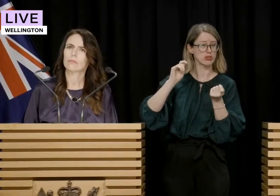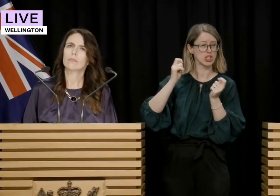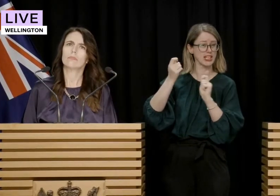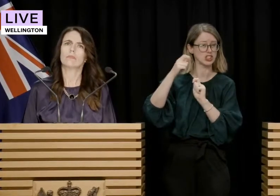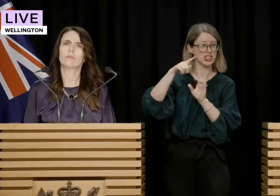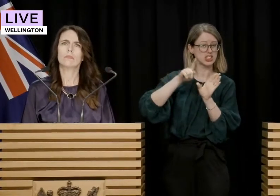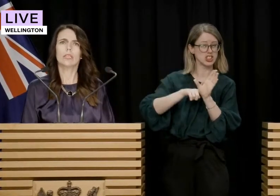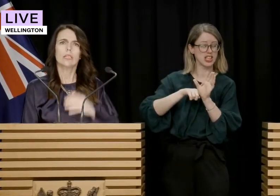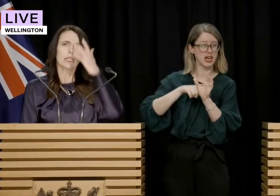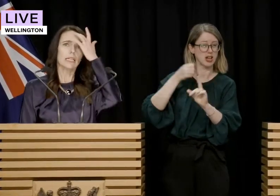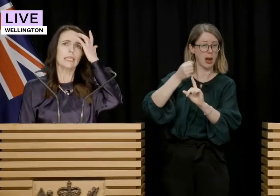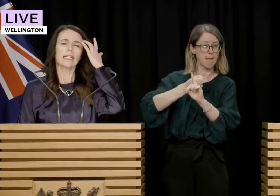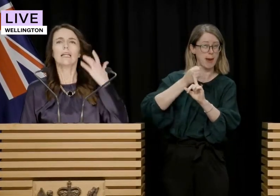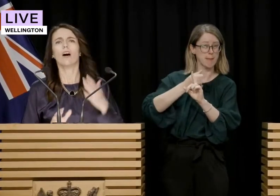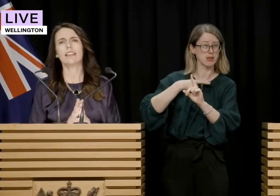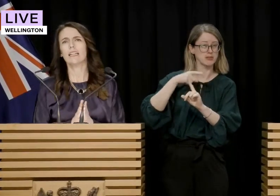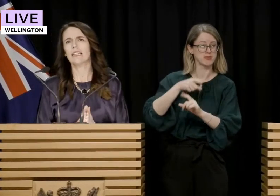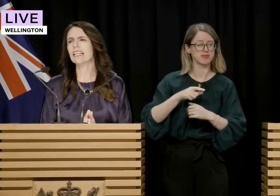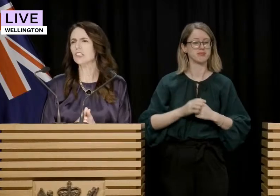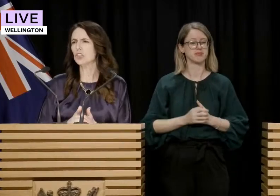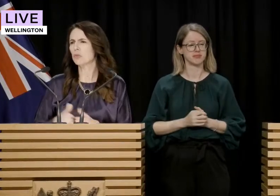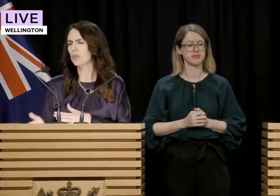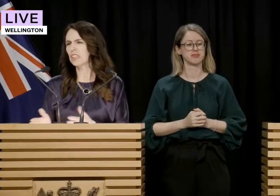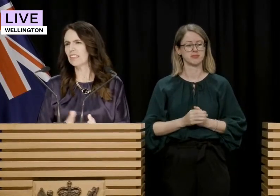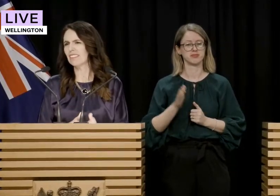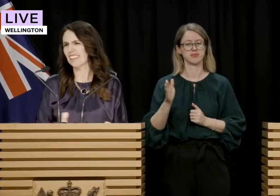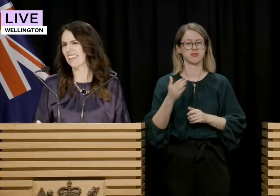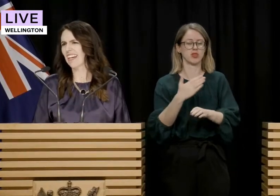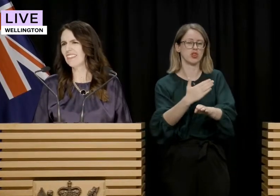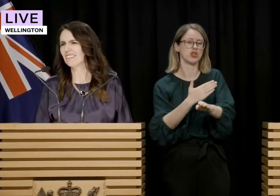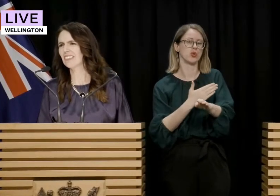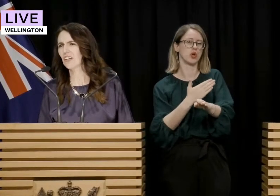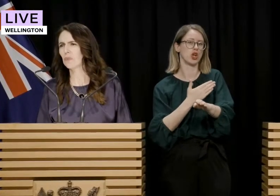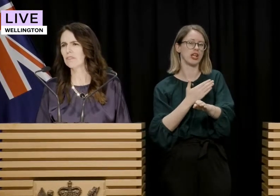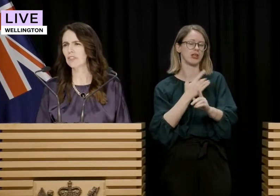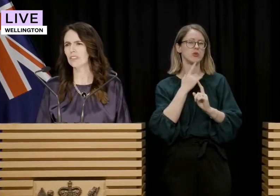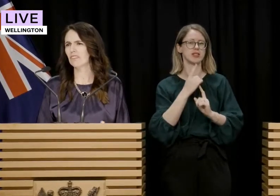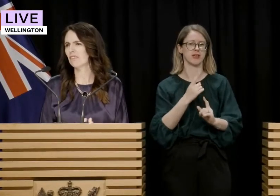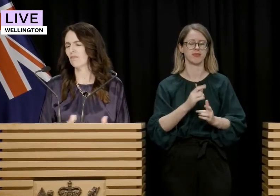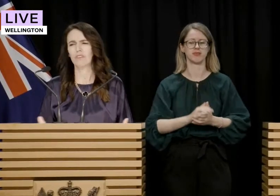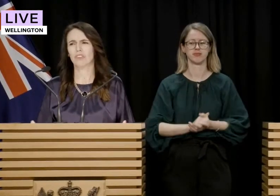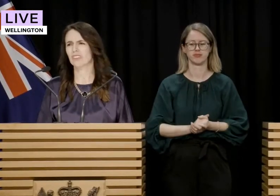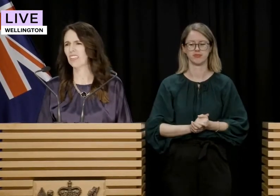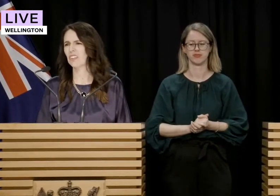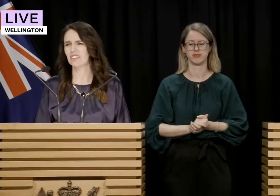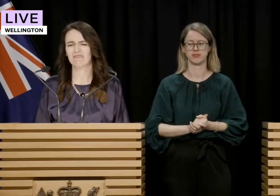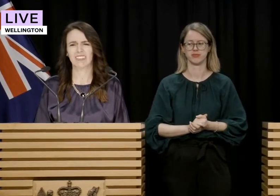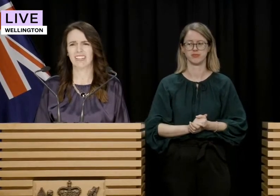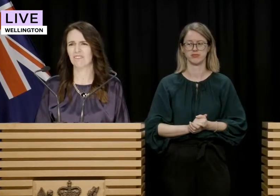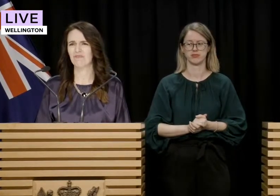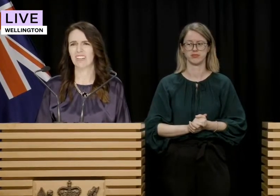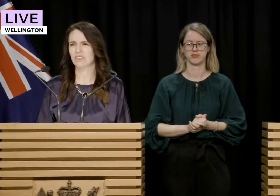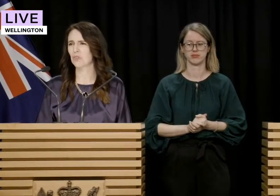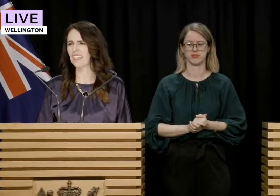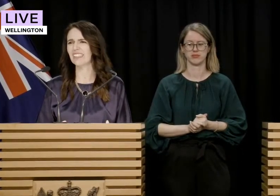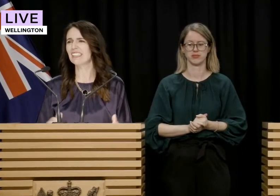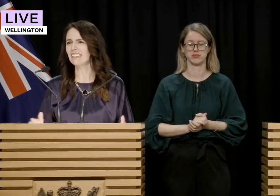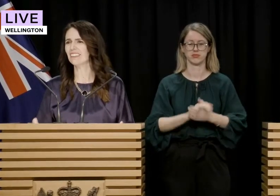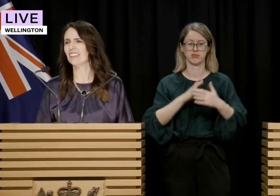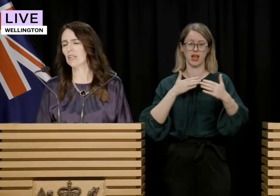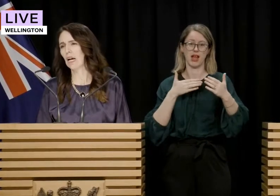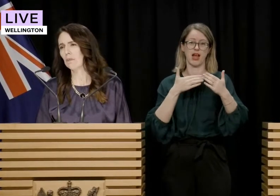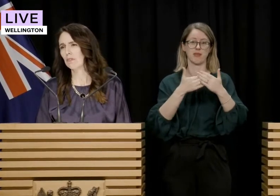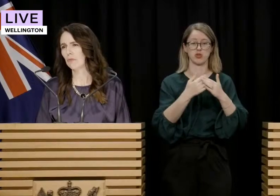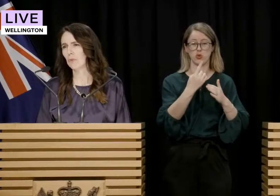next year because of that? Yeah, I think it's too early to say. We've got up to a